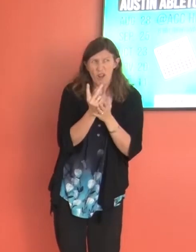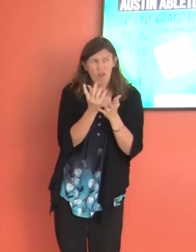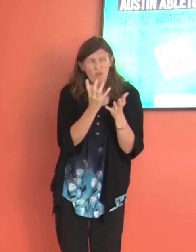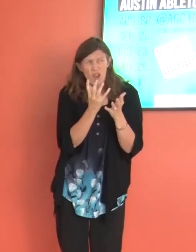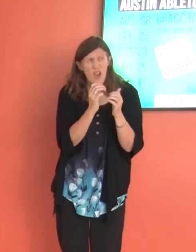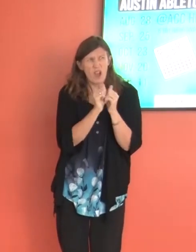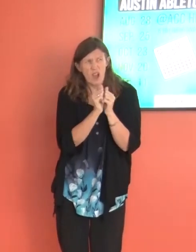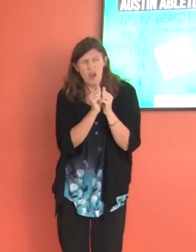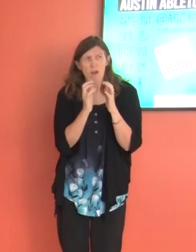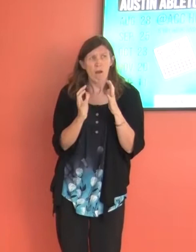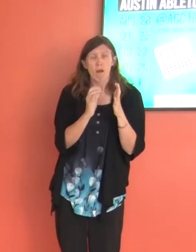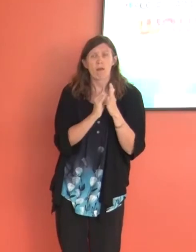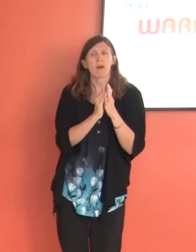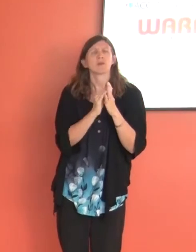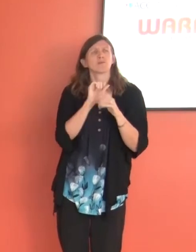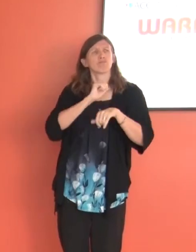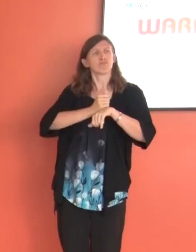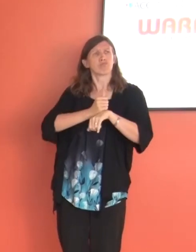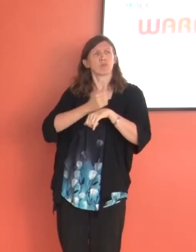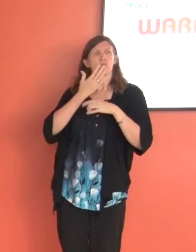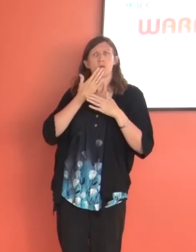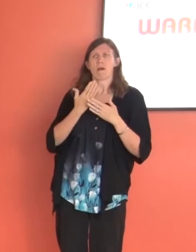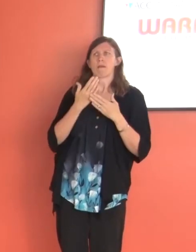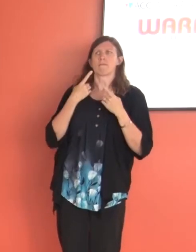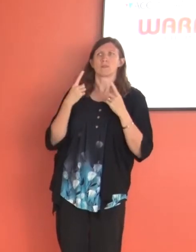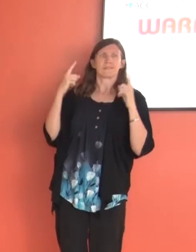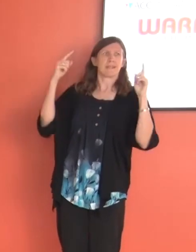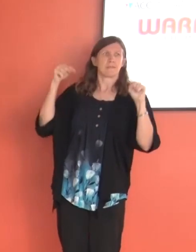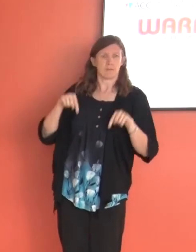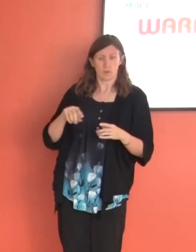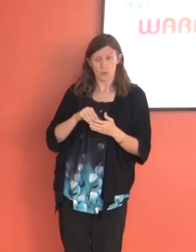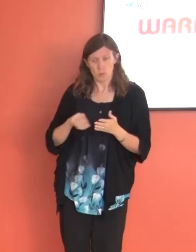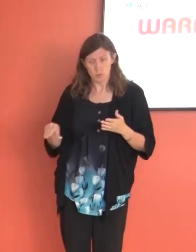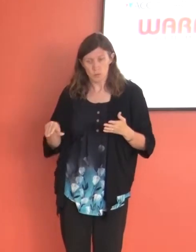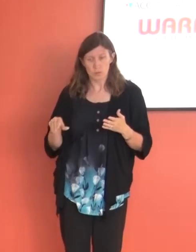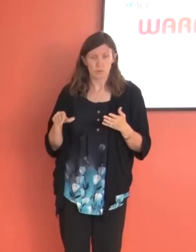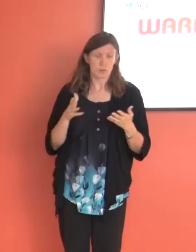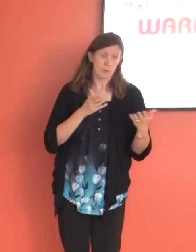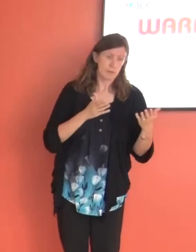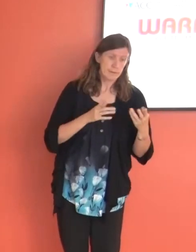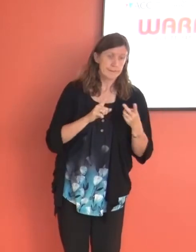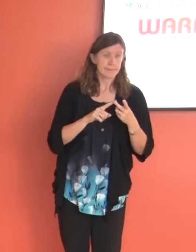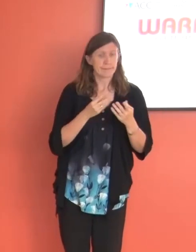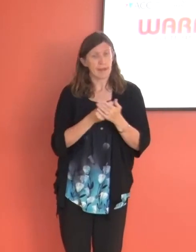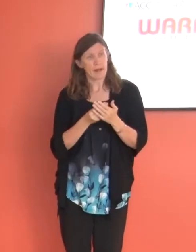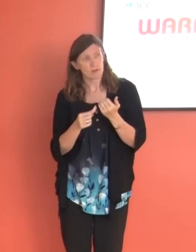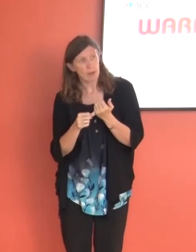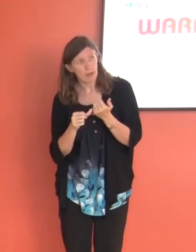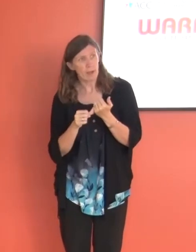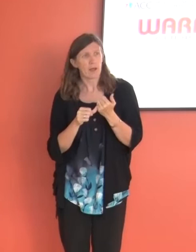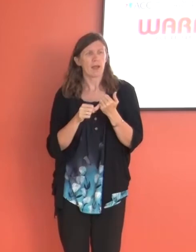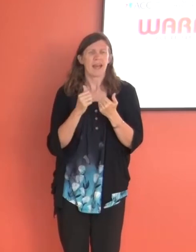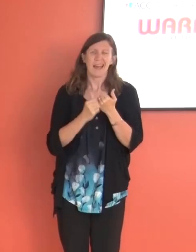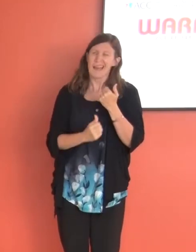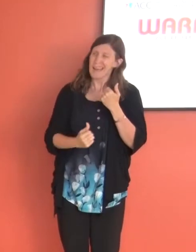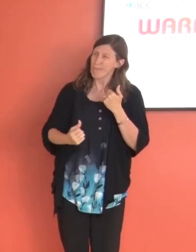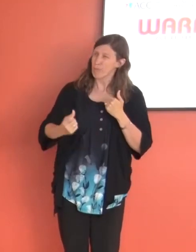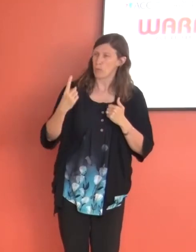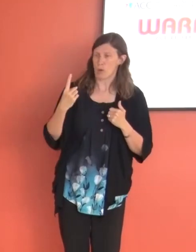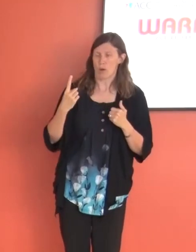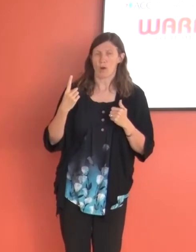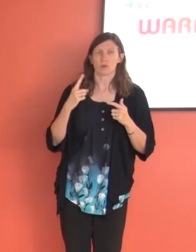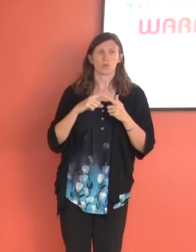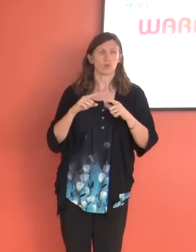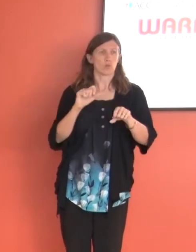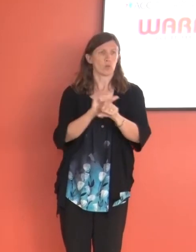this well, how can we set this up for success for our student services professionals, for our financial aid professionals, for everyone to